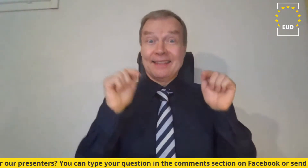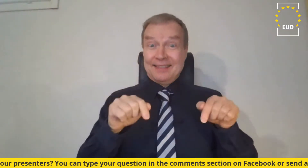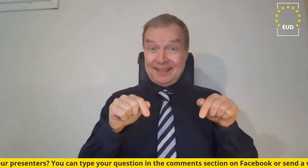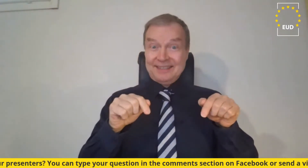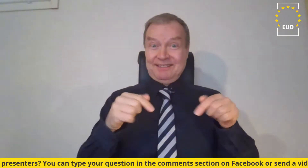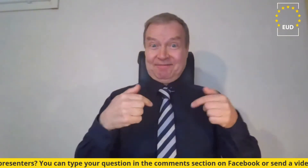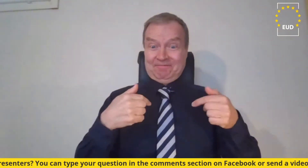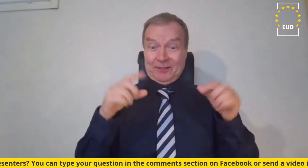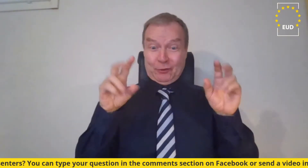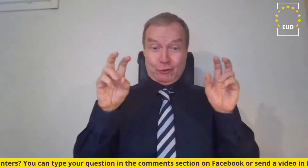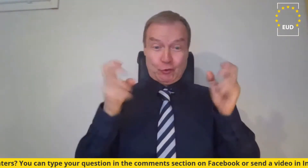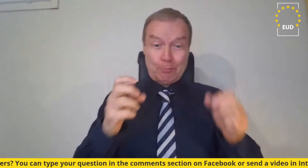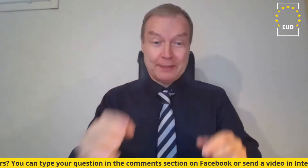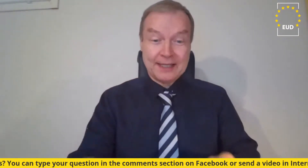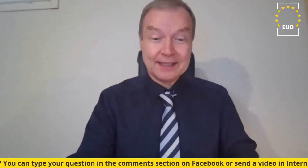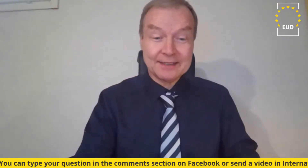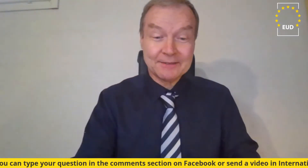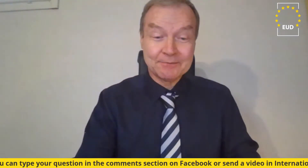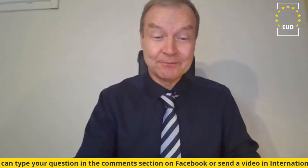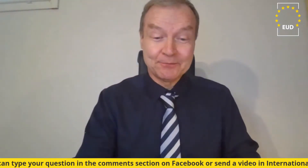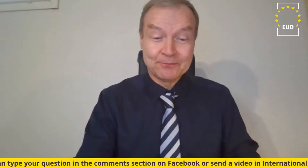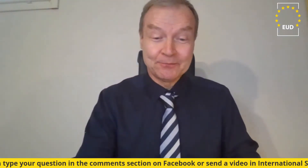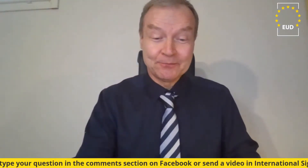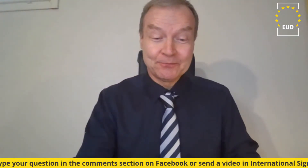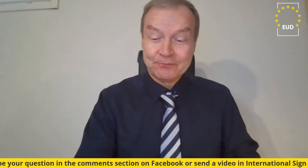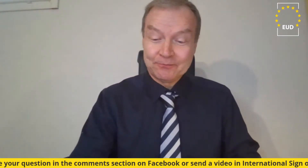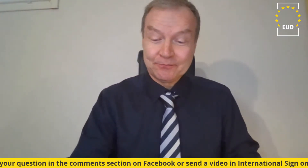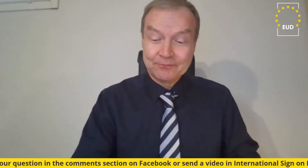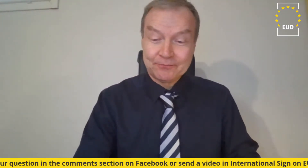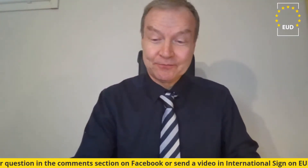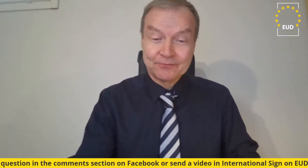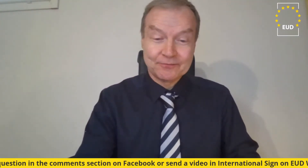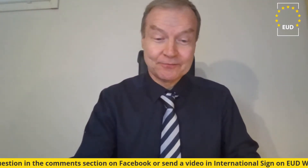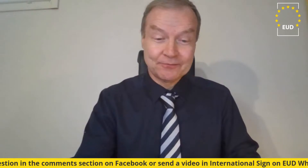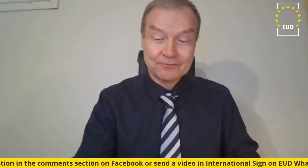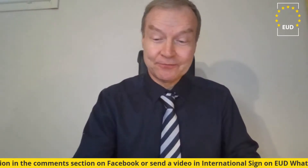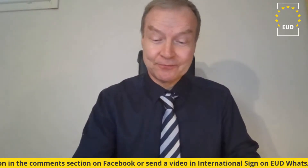AVMS standards, quality standards, can be developed.